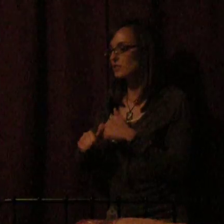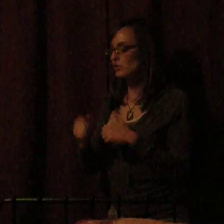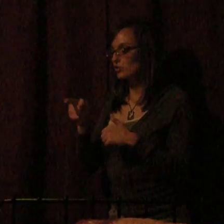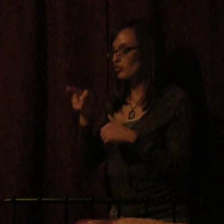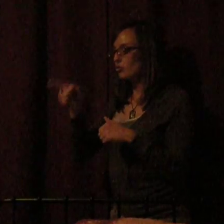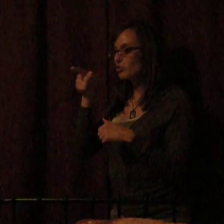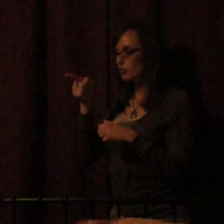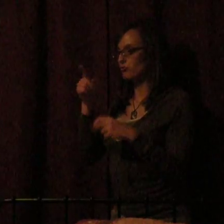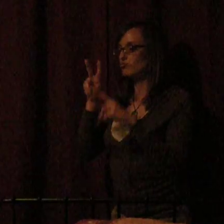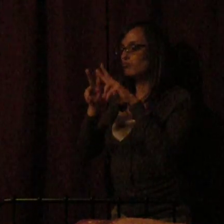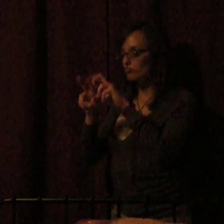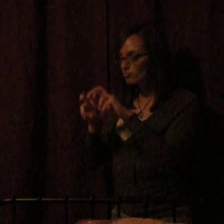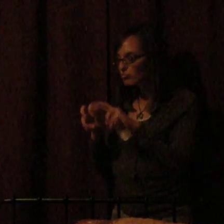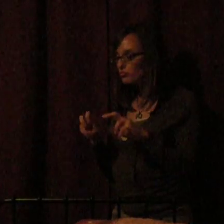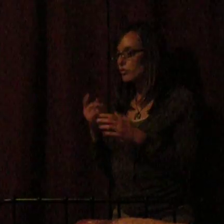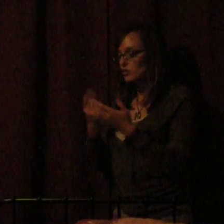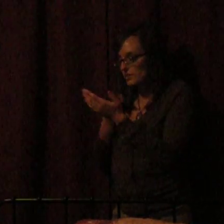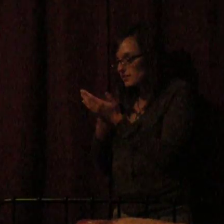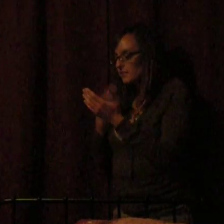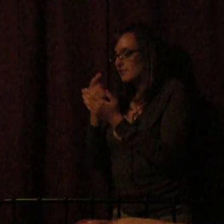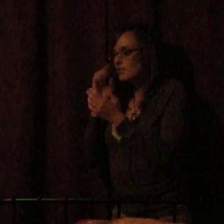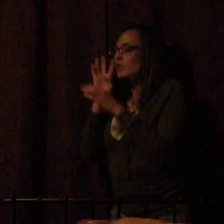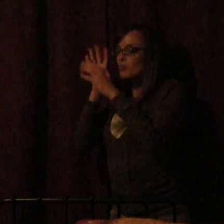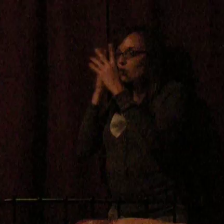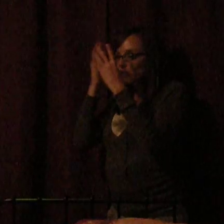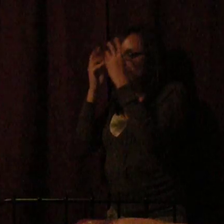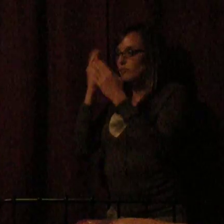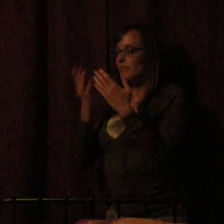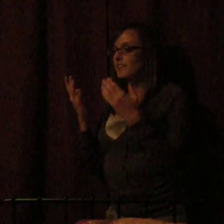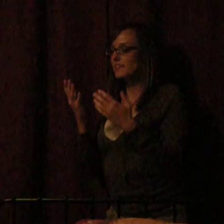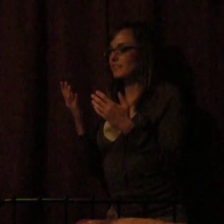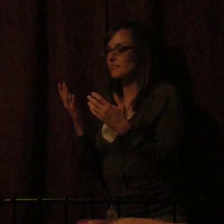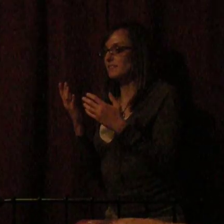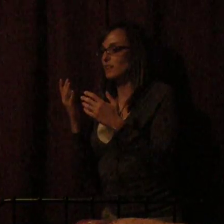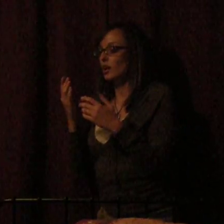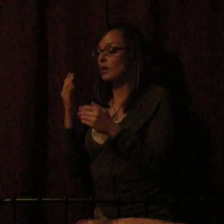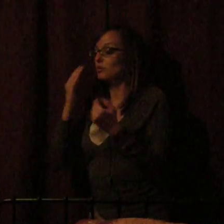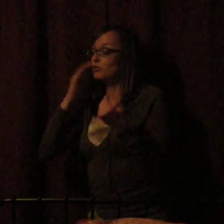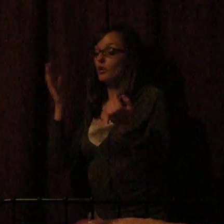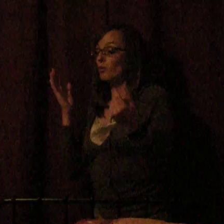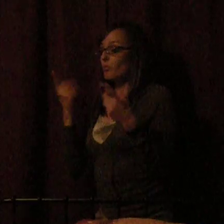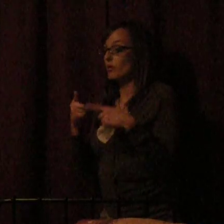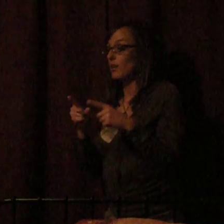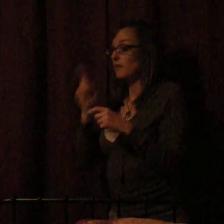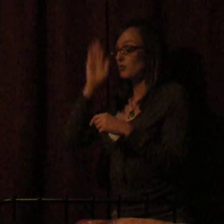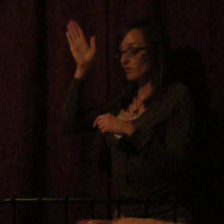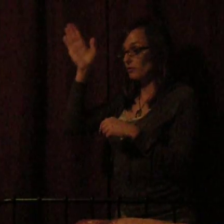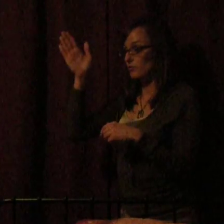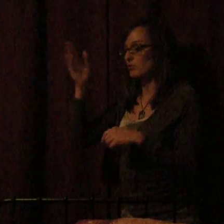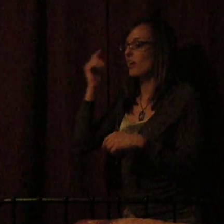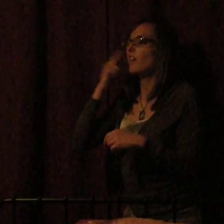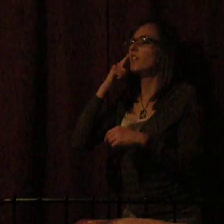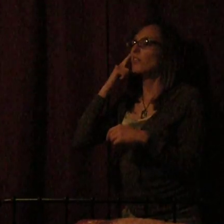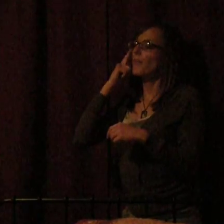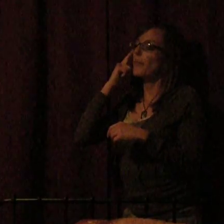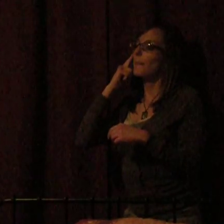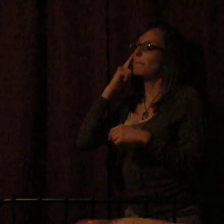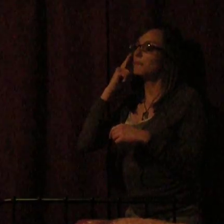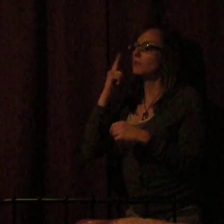that will lead for the human race. Think about the liquid crystals, which were developed in the UK in the 1970s.